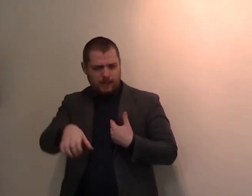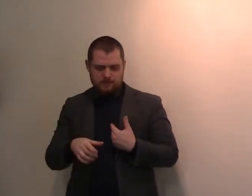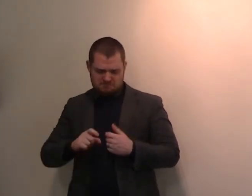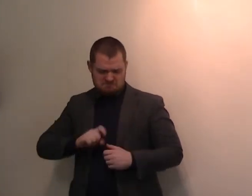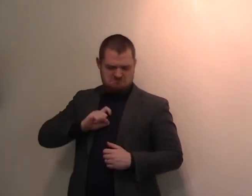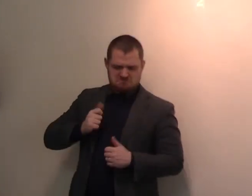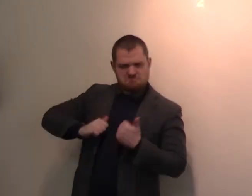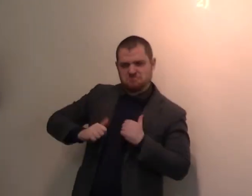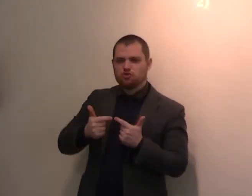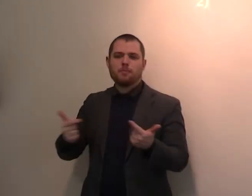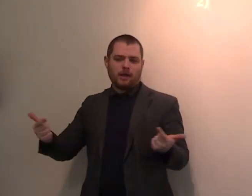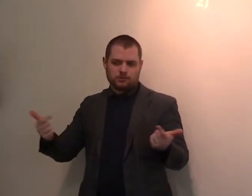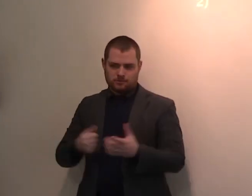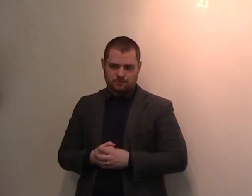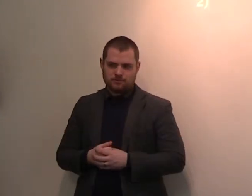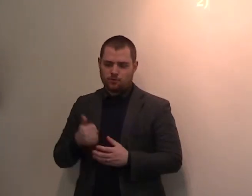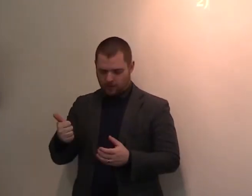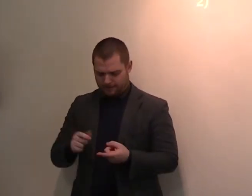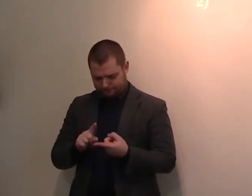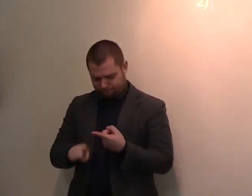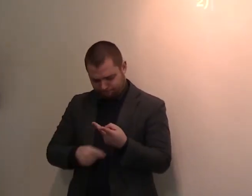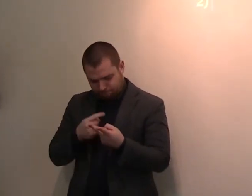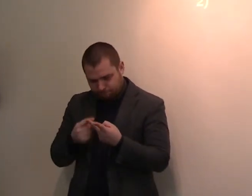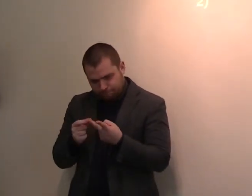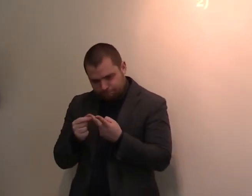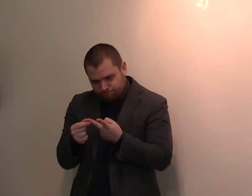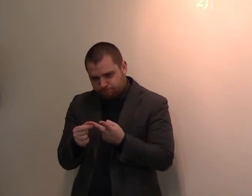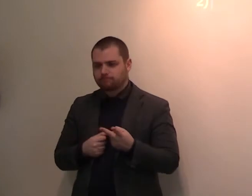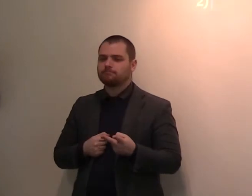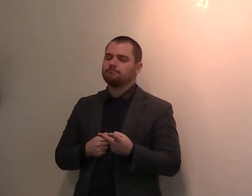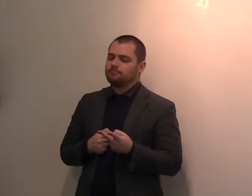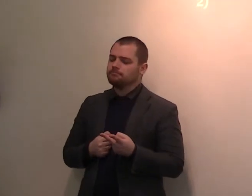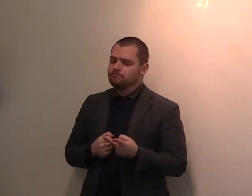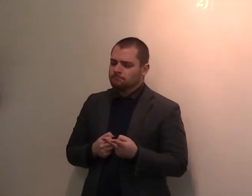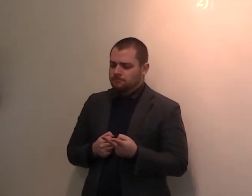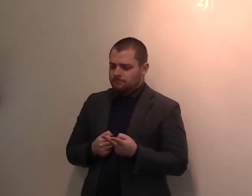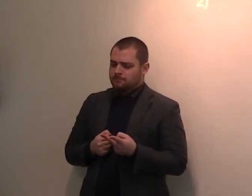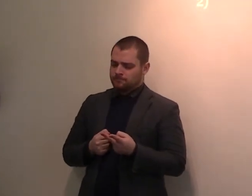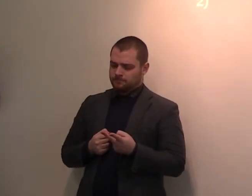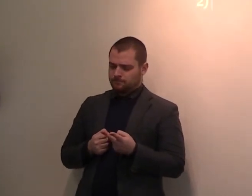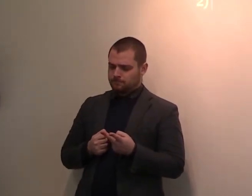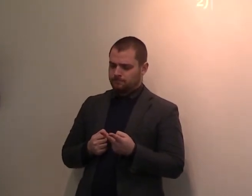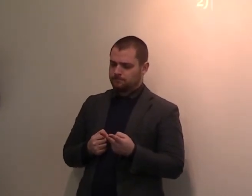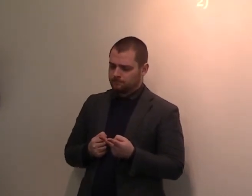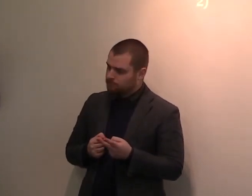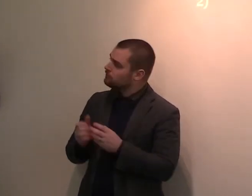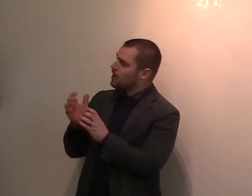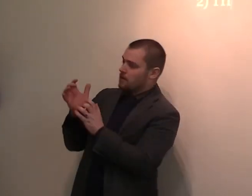to look at how the Lord Jesus Christ, if I can use this word, autoportrait himself.